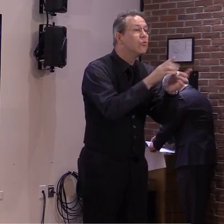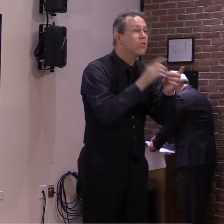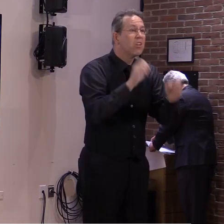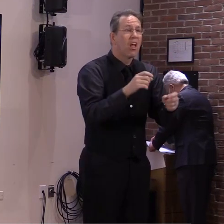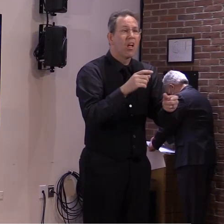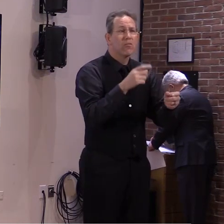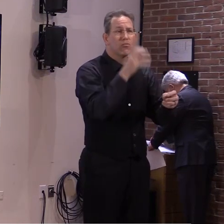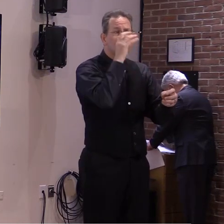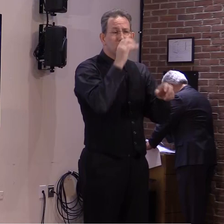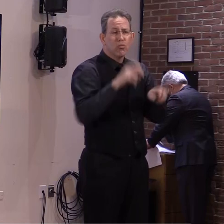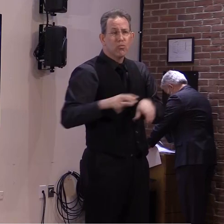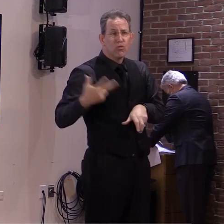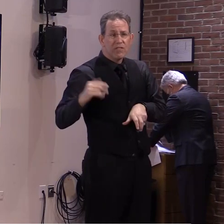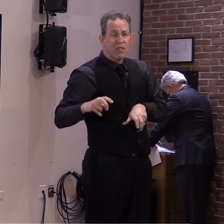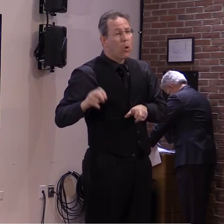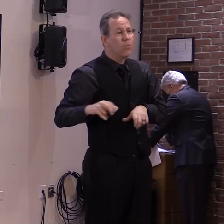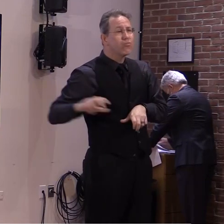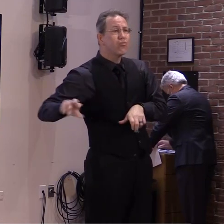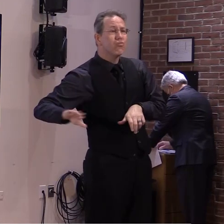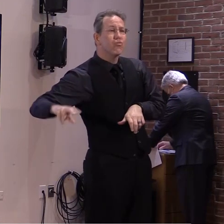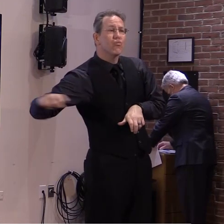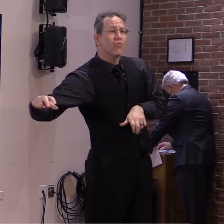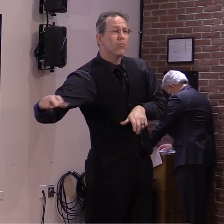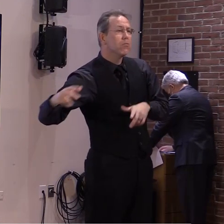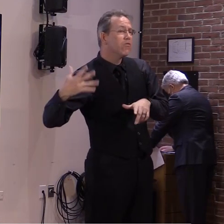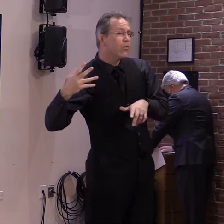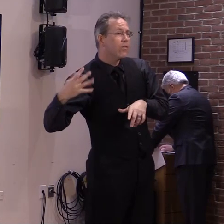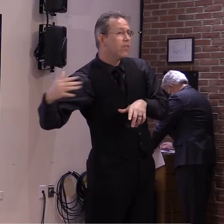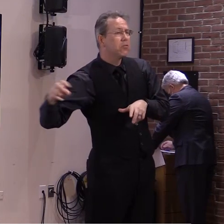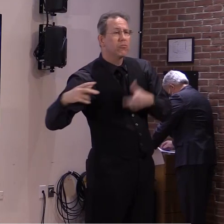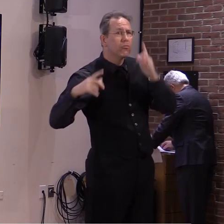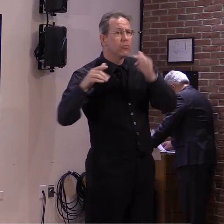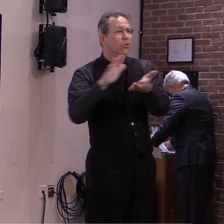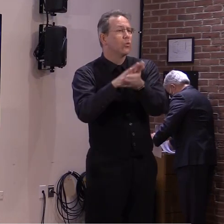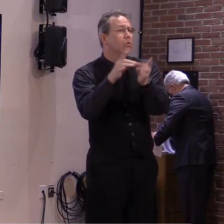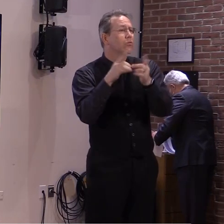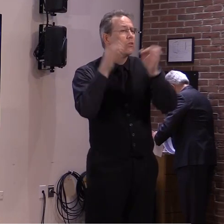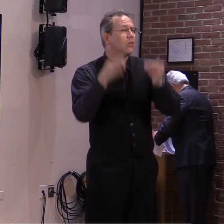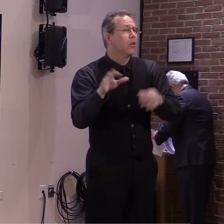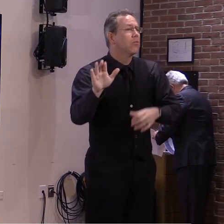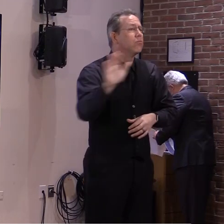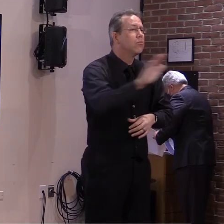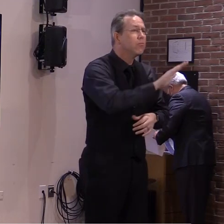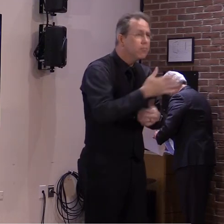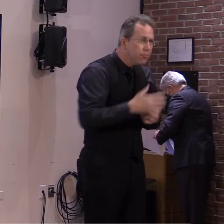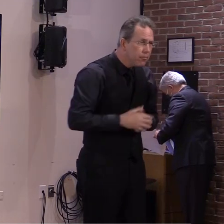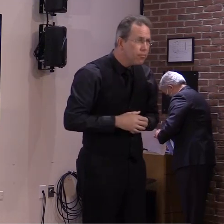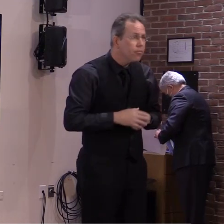standard. This will provide some flexibility to schools as they plan to implement more in-person instruction.